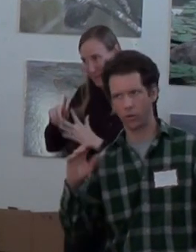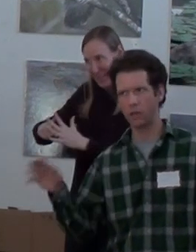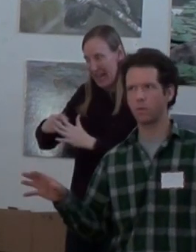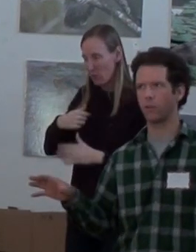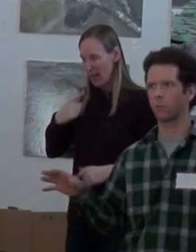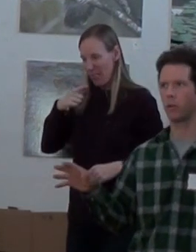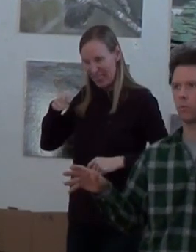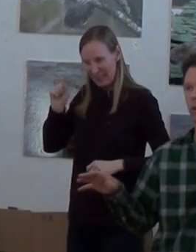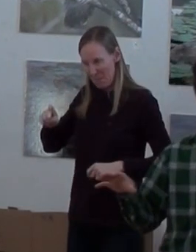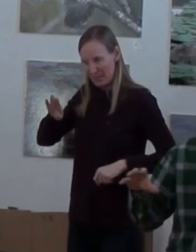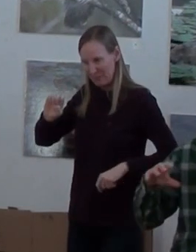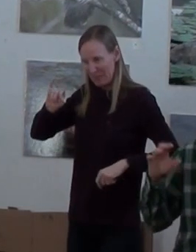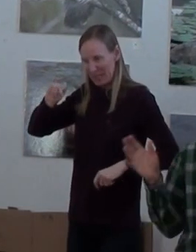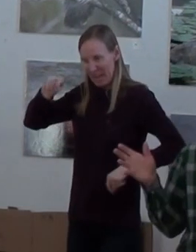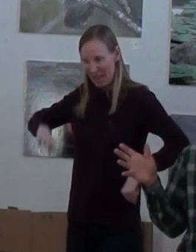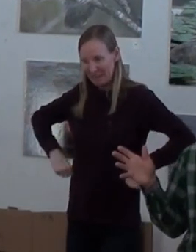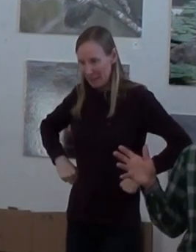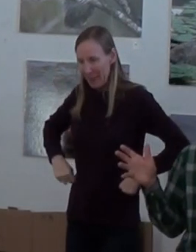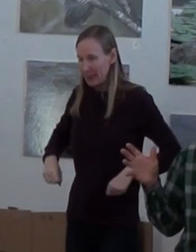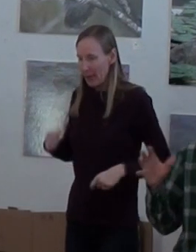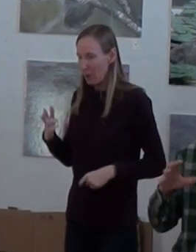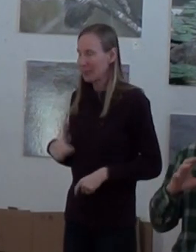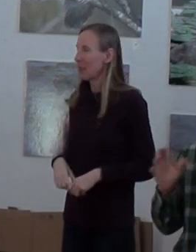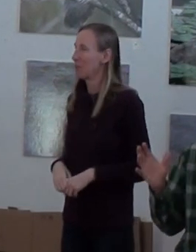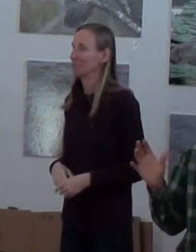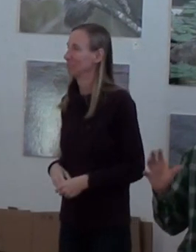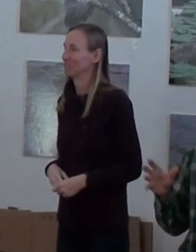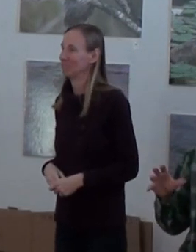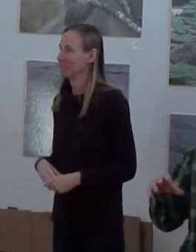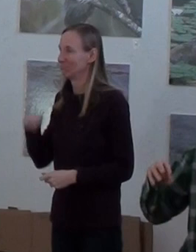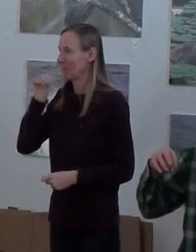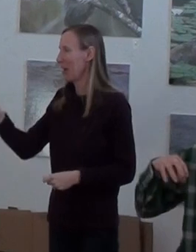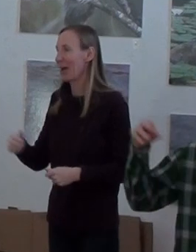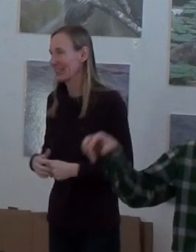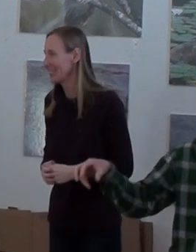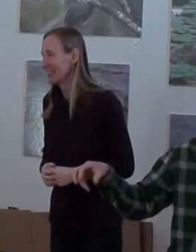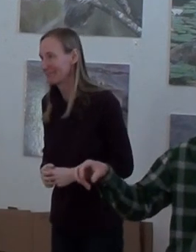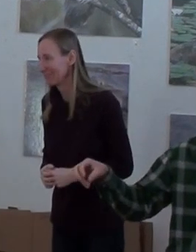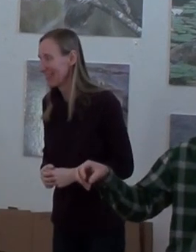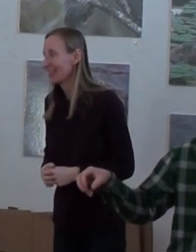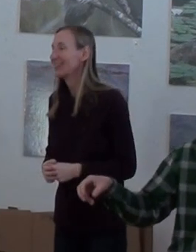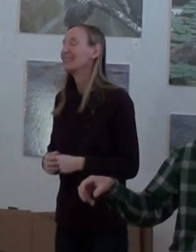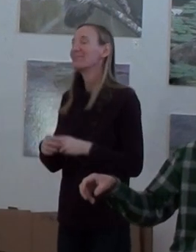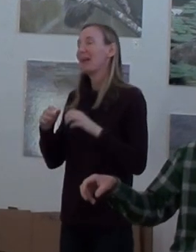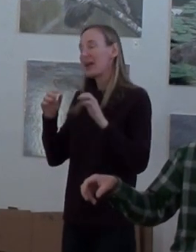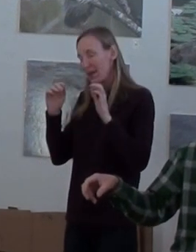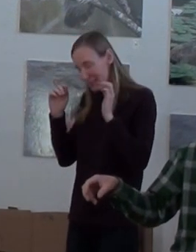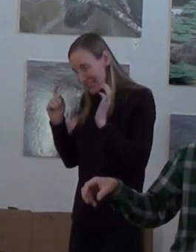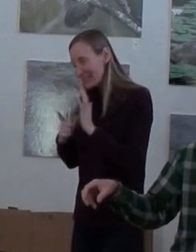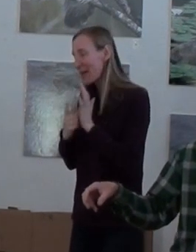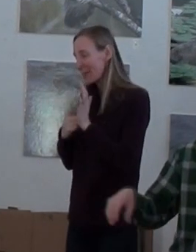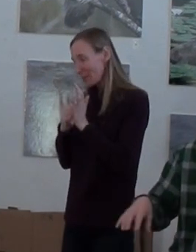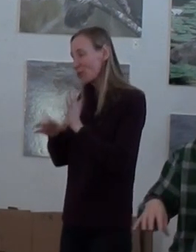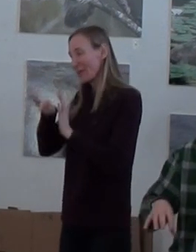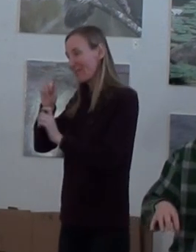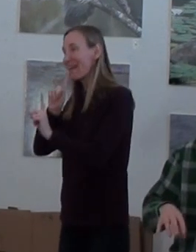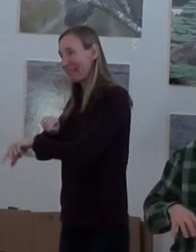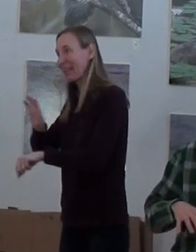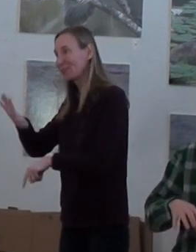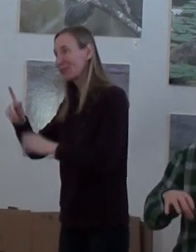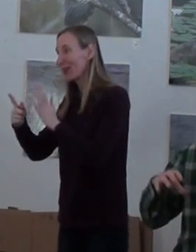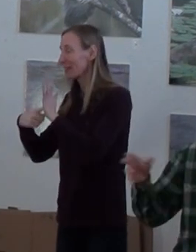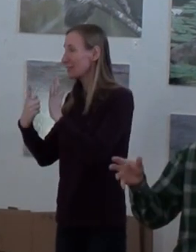the longer you keep bees, the more you realize that it's multifaceted. And yes, more often than not, you can come to the conclusion. But it's amazing to see someone who